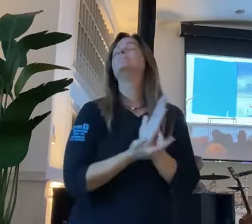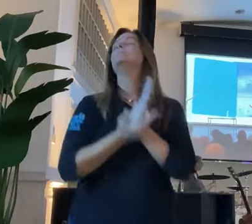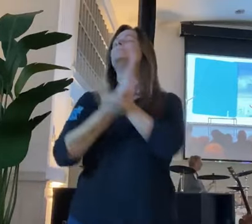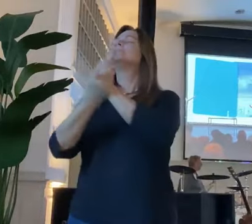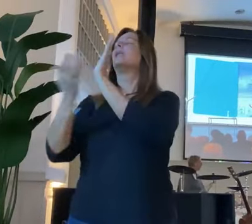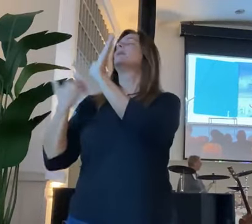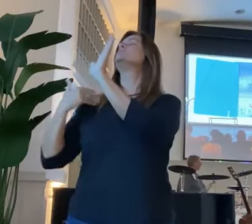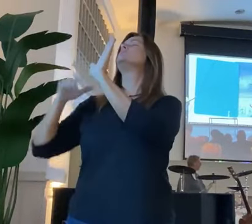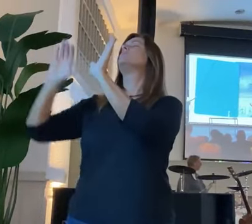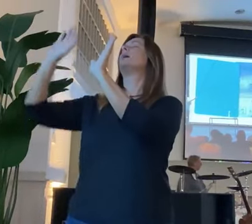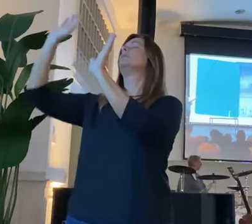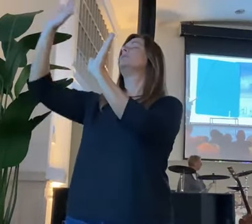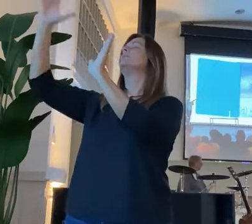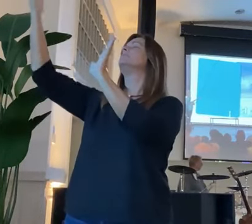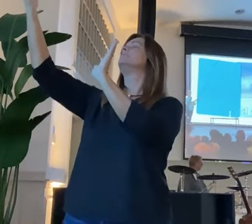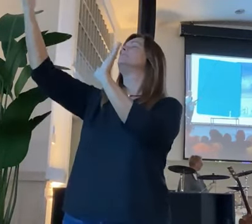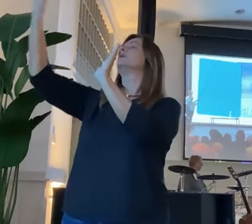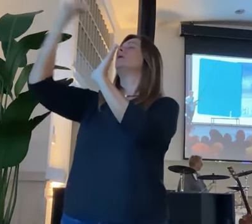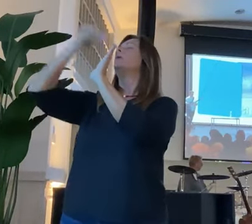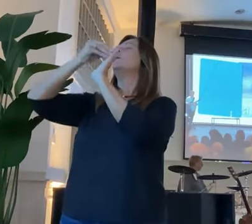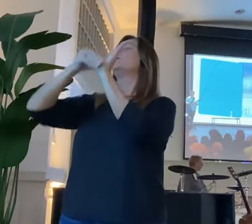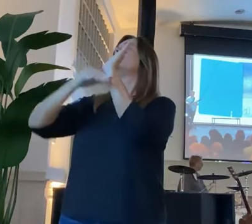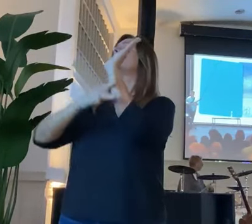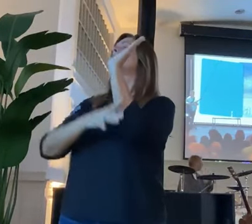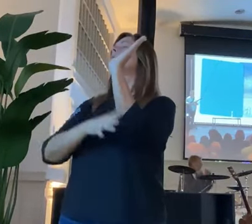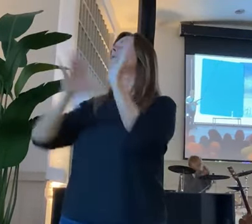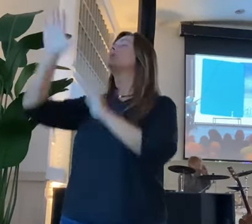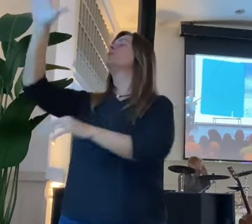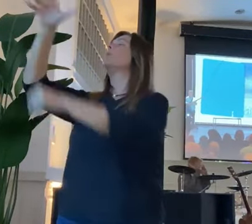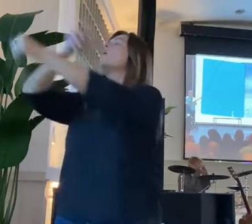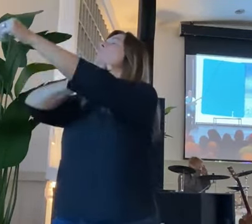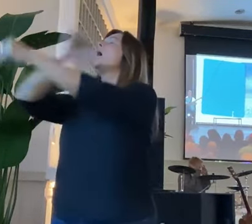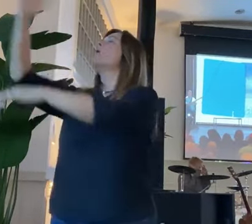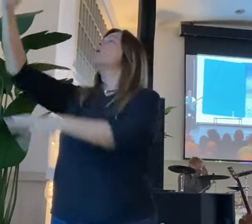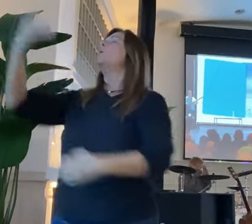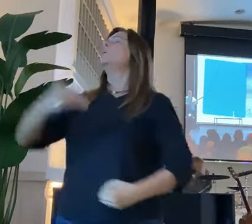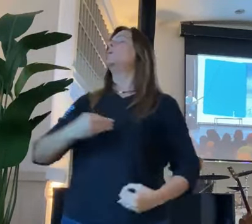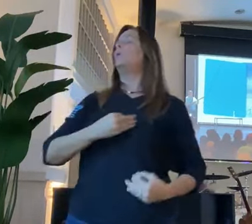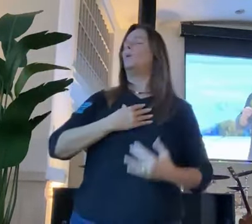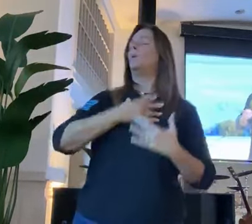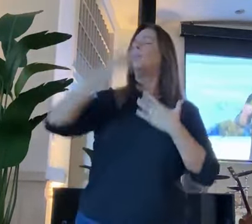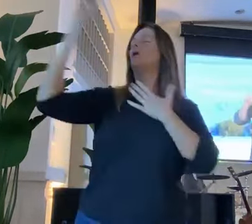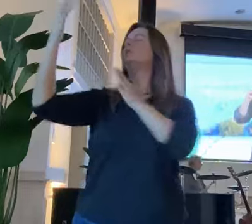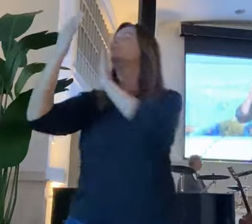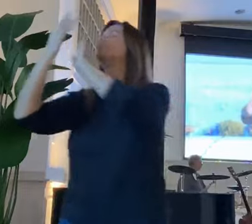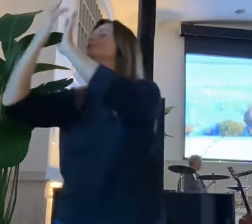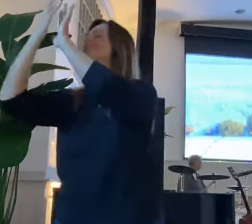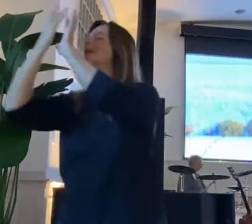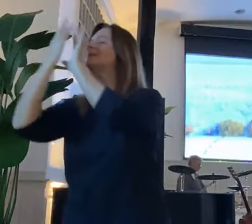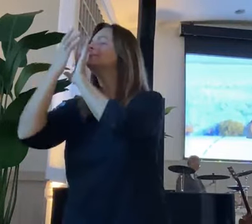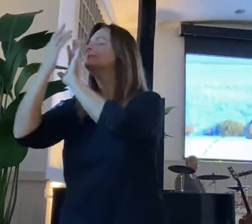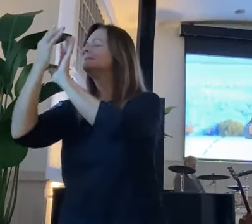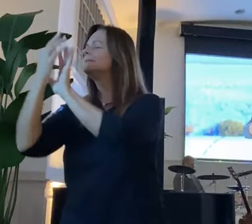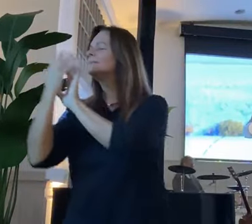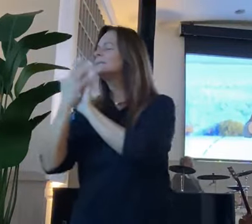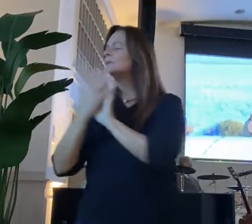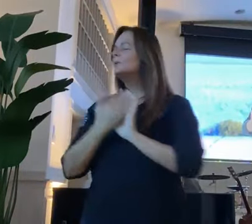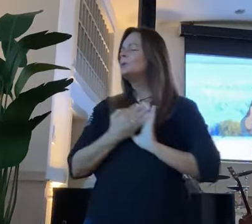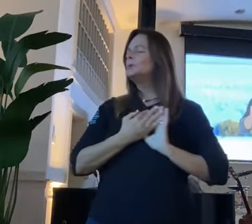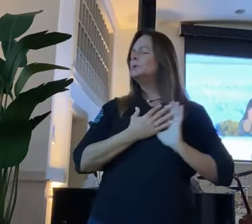You. I ask for Your power and Your presence in a bold